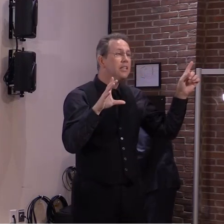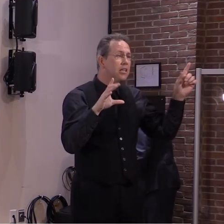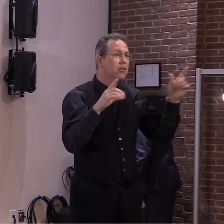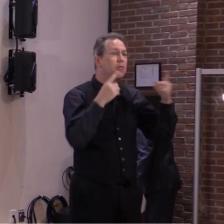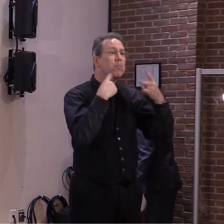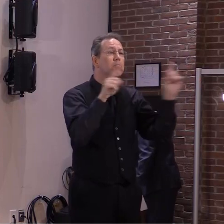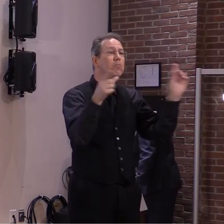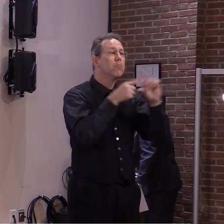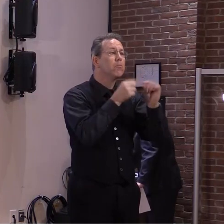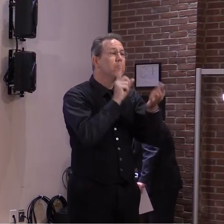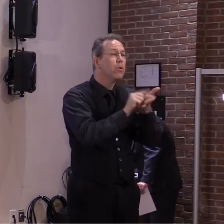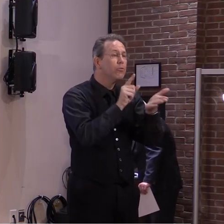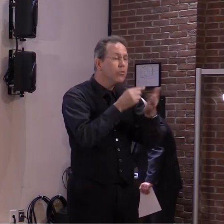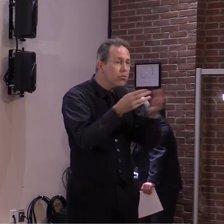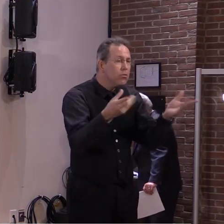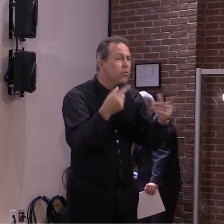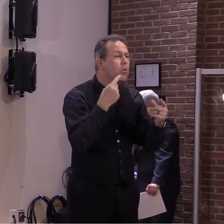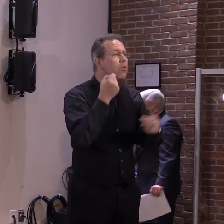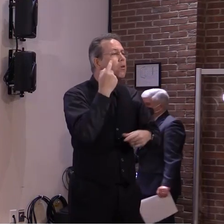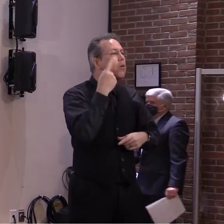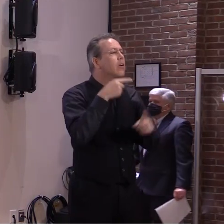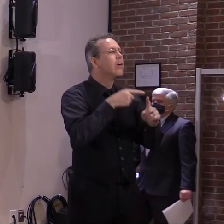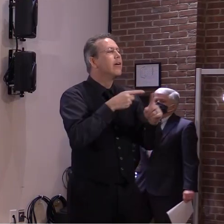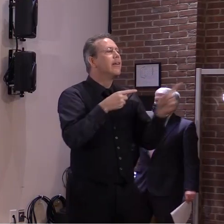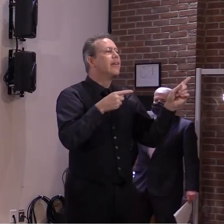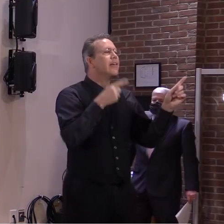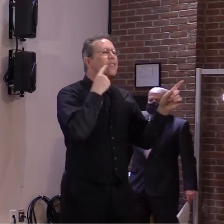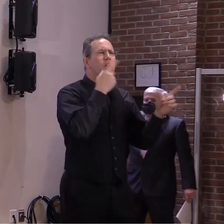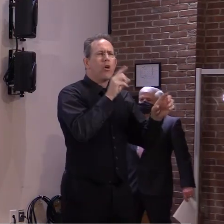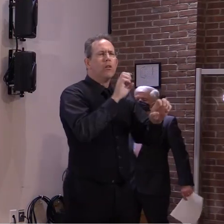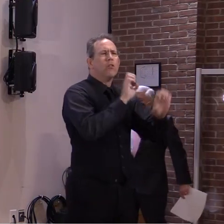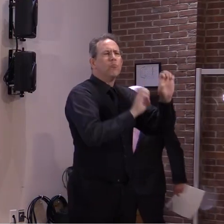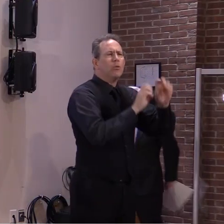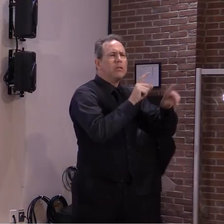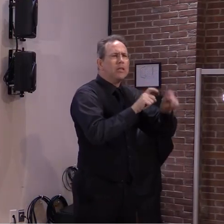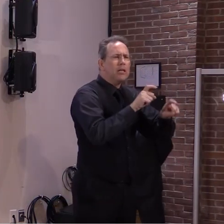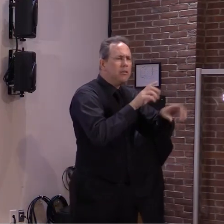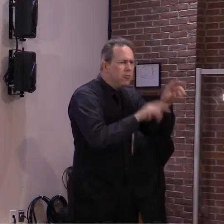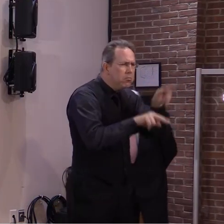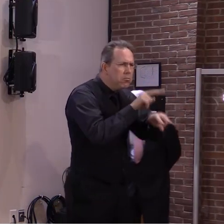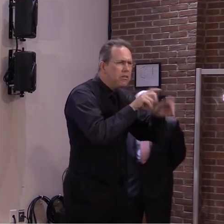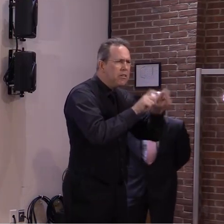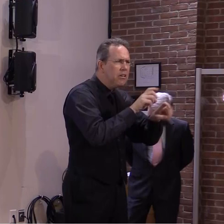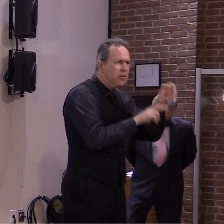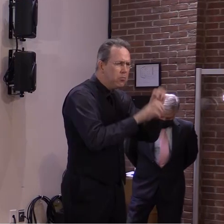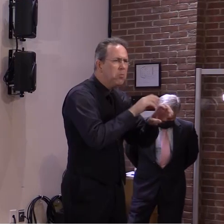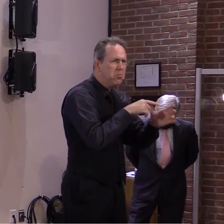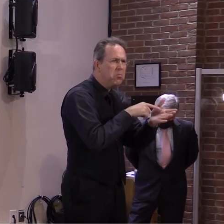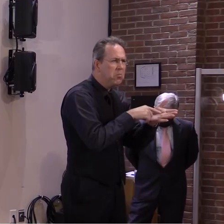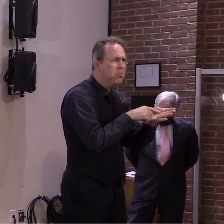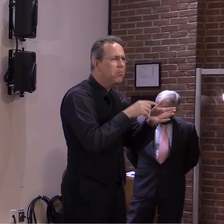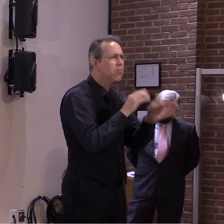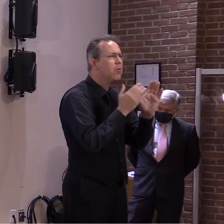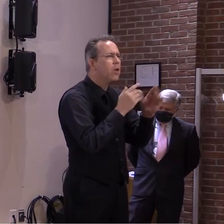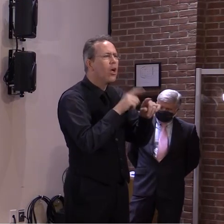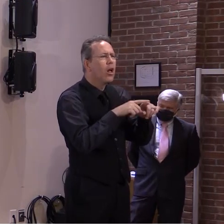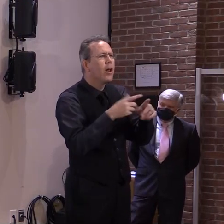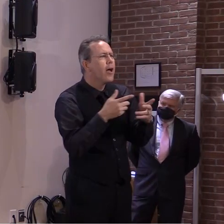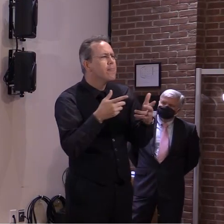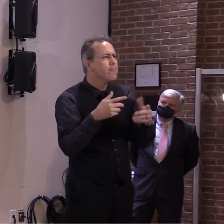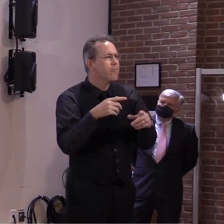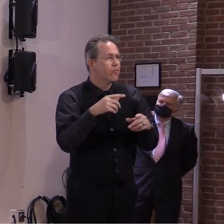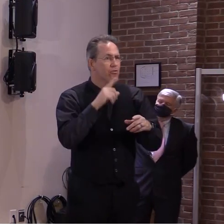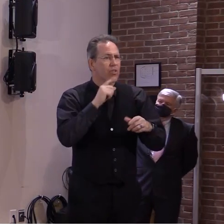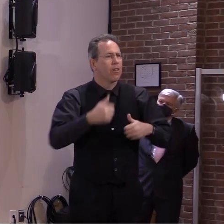experiments, not from actually experience with people. But the experiments are pretty compelling, showing that the amount